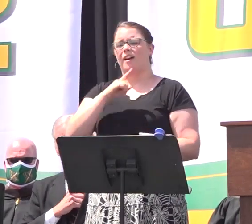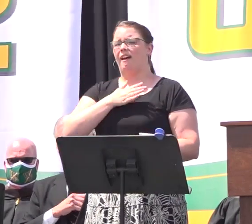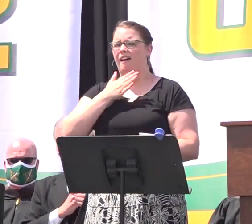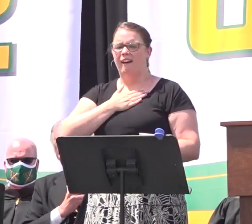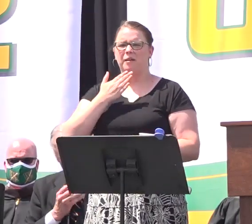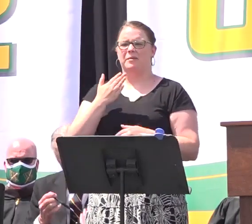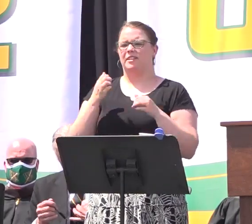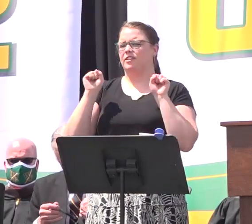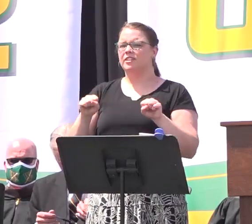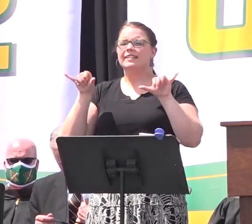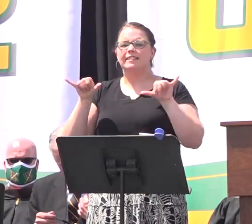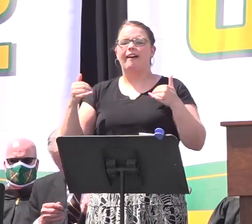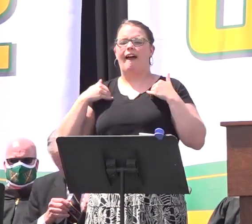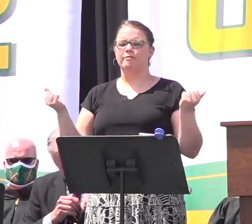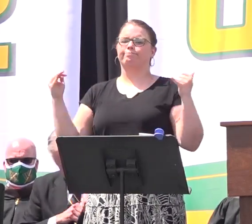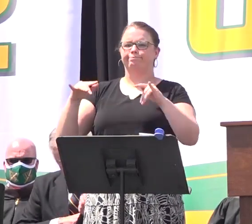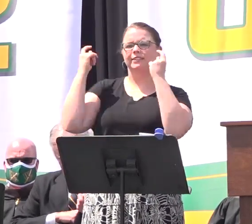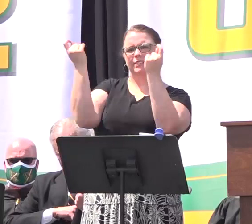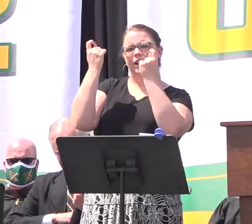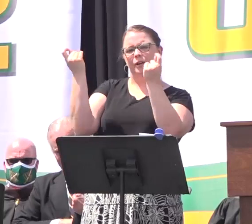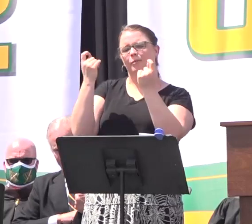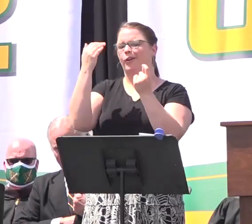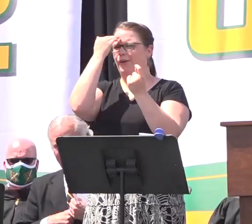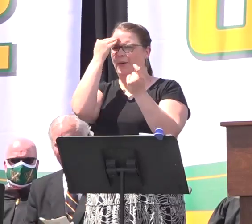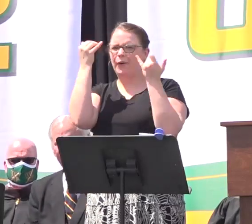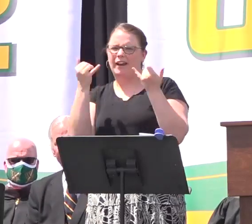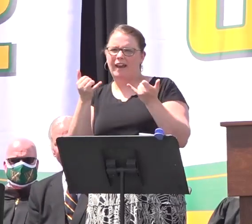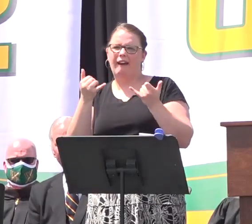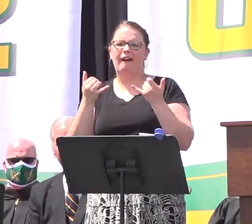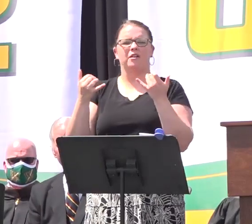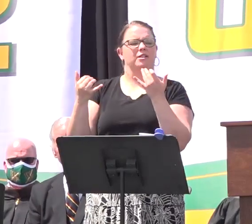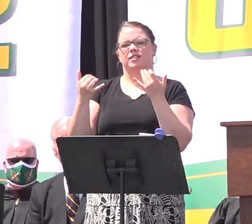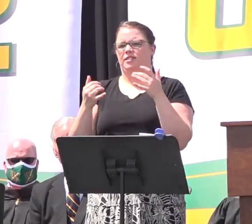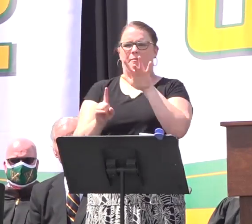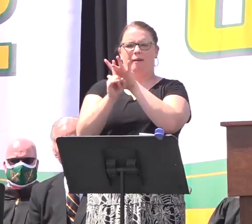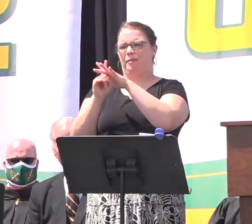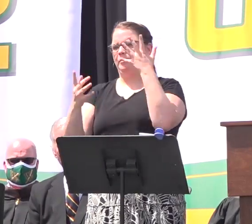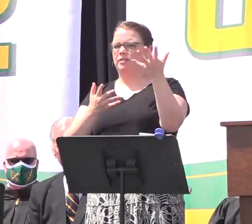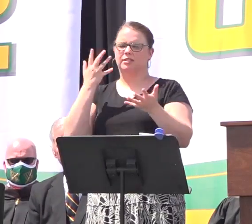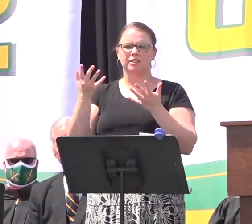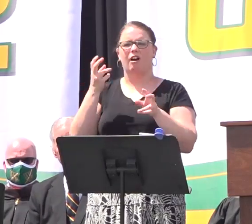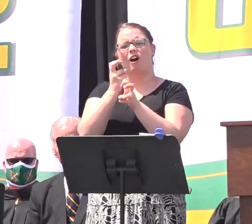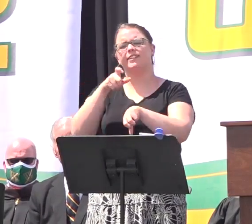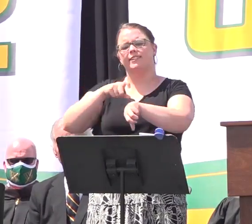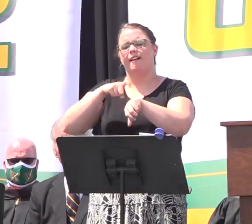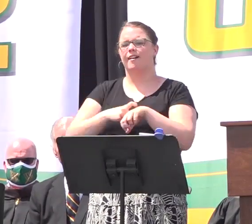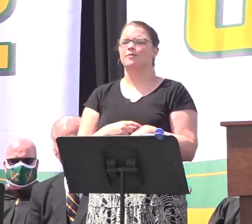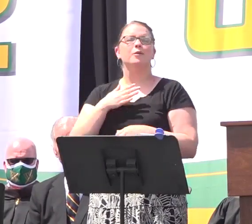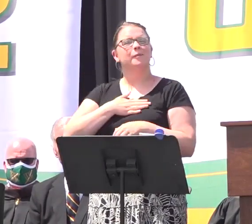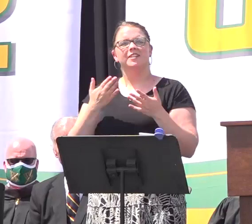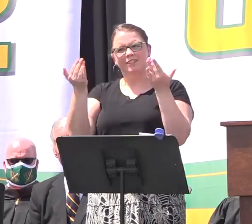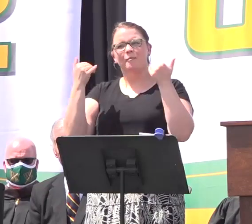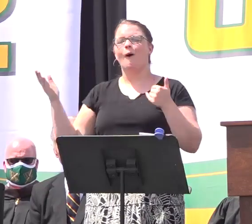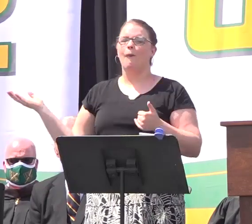unprecedented times, and that you are honoring us with being our guest. Ladies and gentlemen, welcome our Governor,